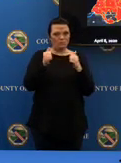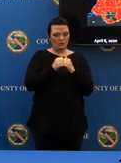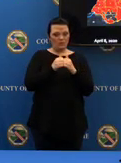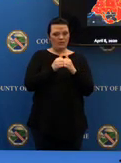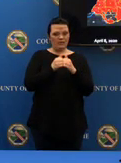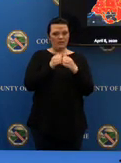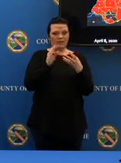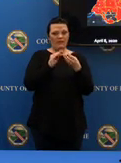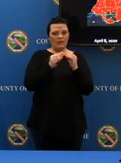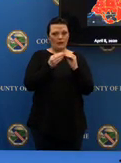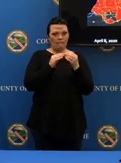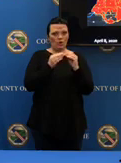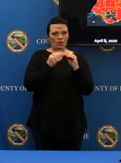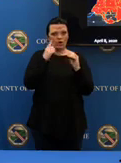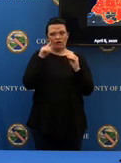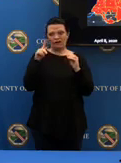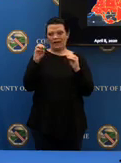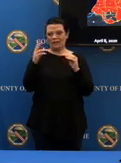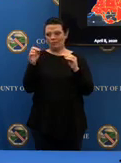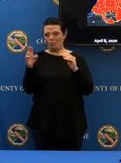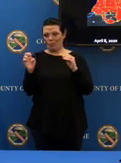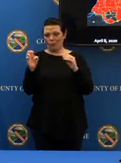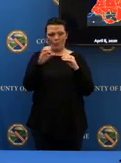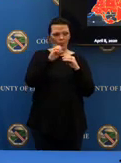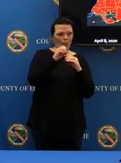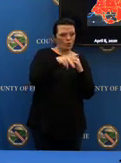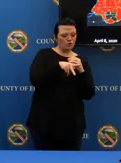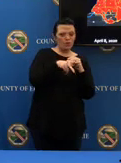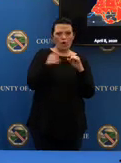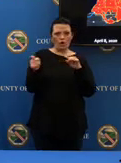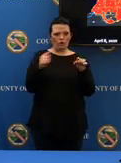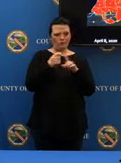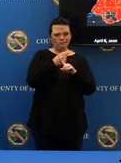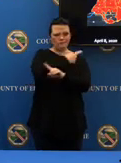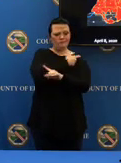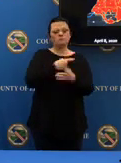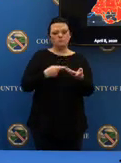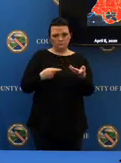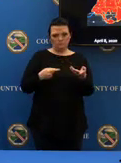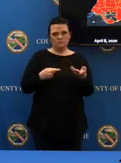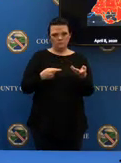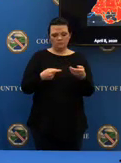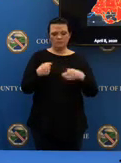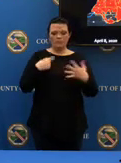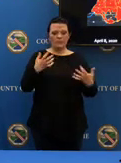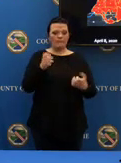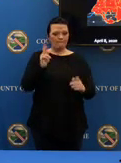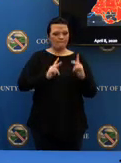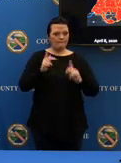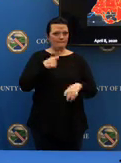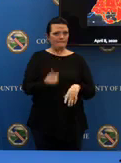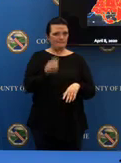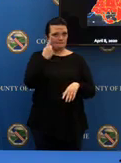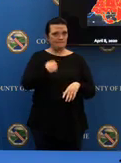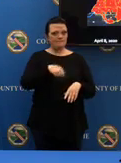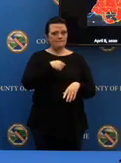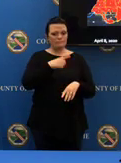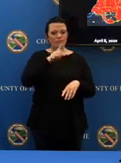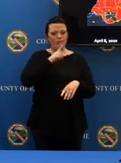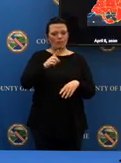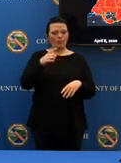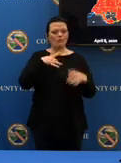they superimposed a number, and then Kenmore was off as well as Orchard Park. So we want people to understand that we are